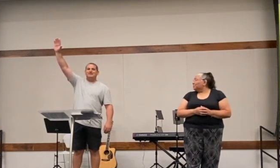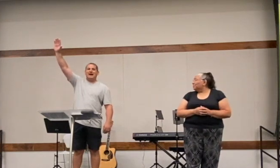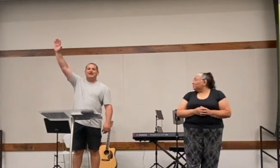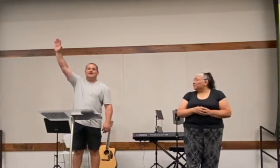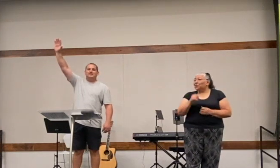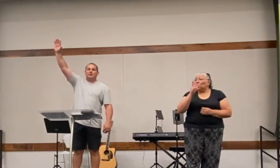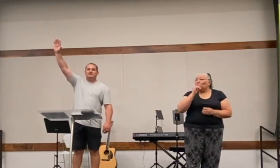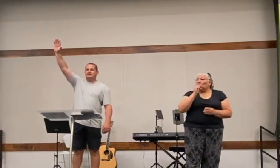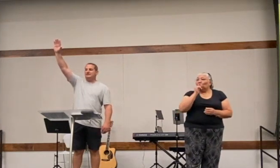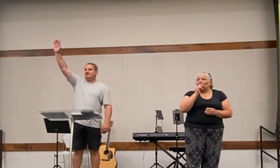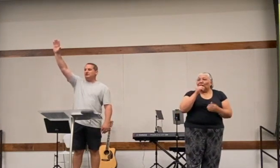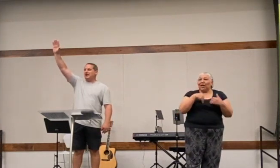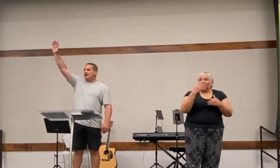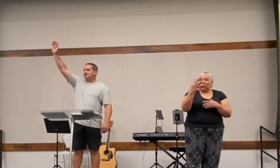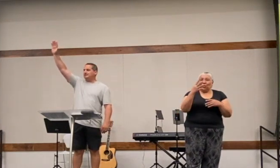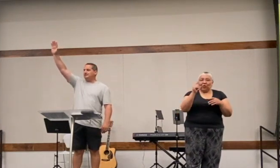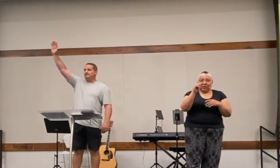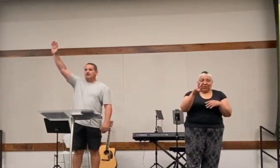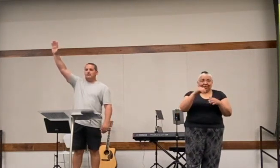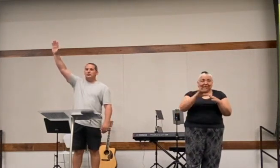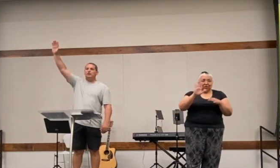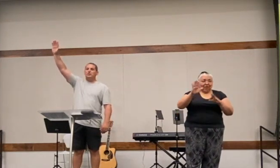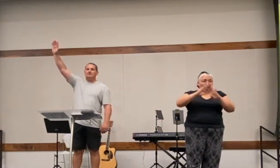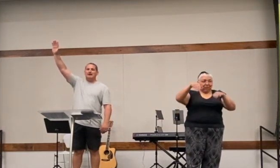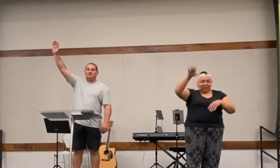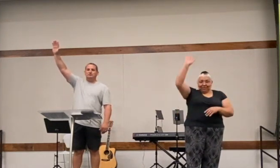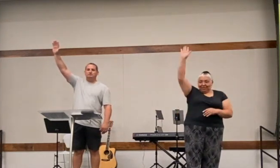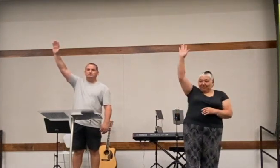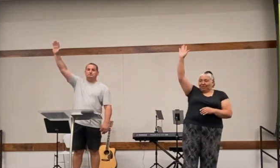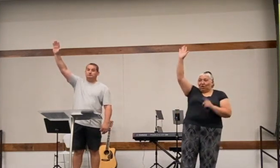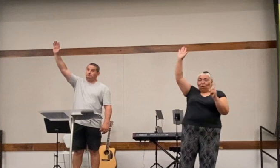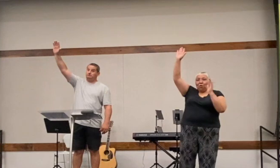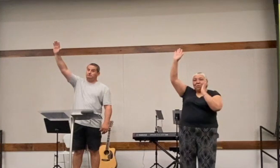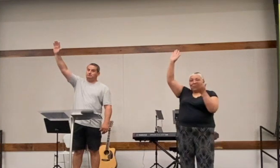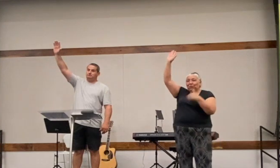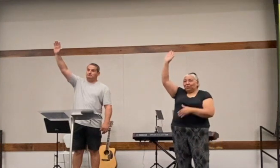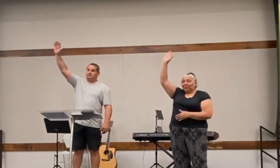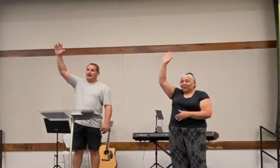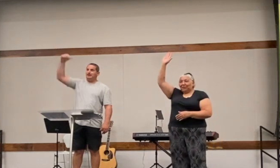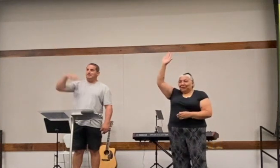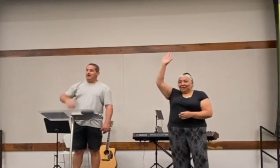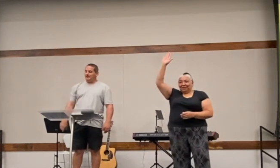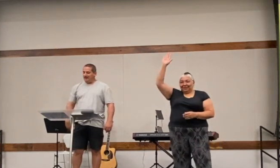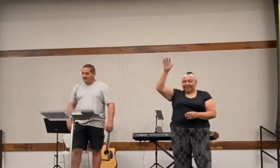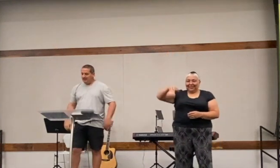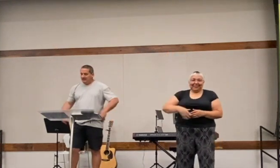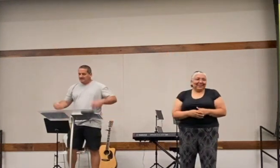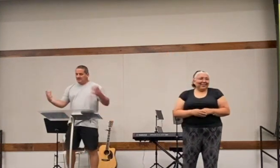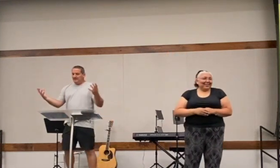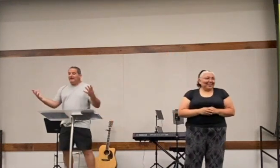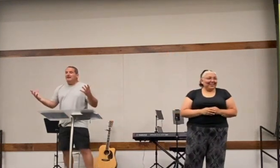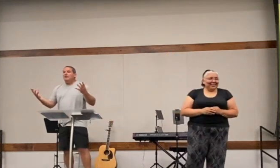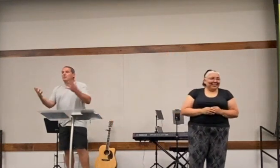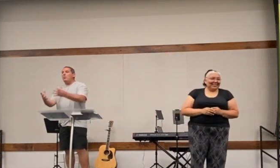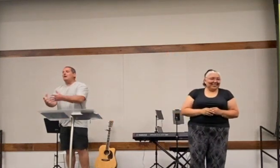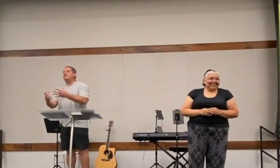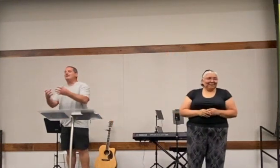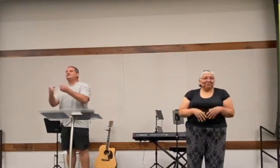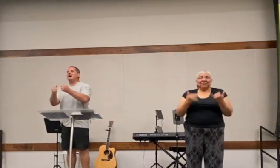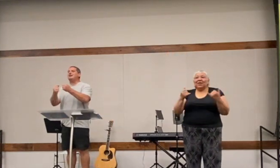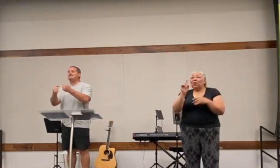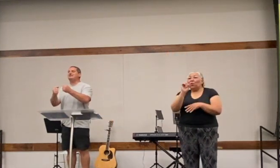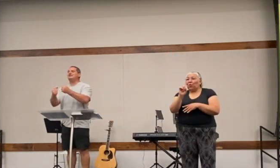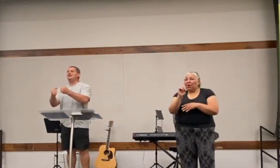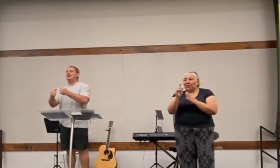How many of you got 4 TVs in your house with only 1 bedroom? Right, come on, right? So one